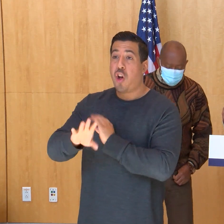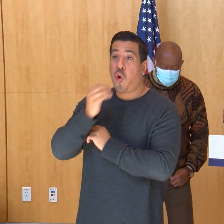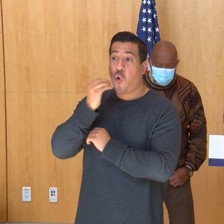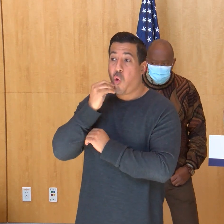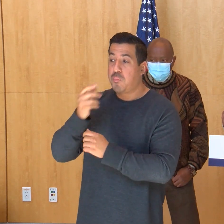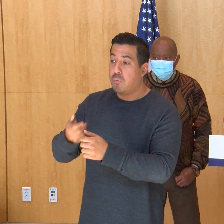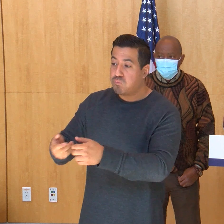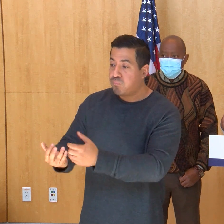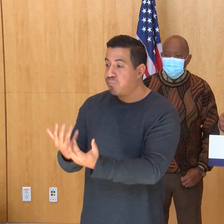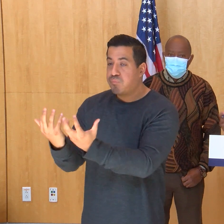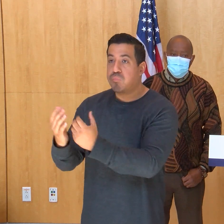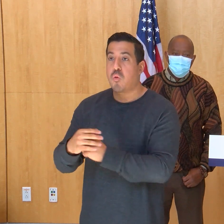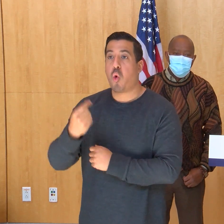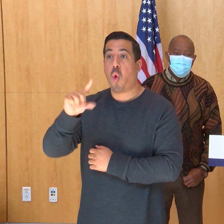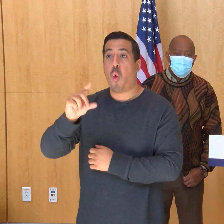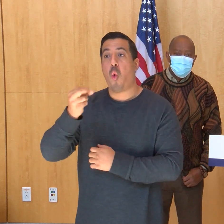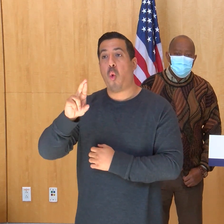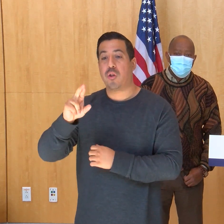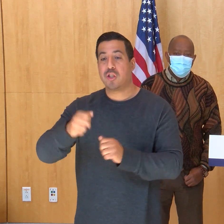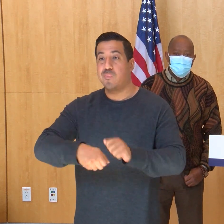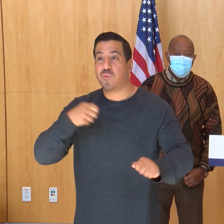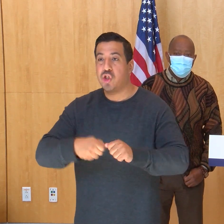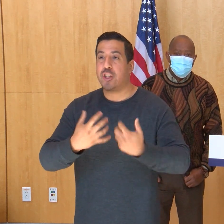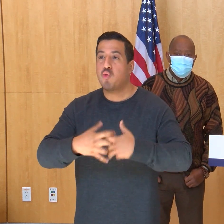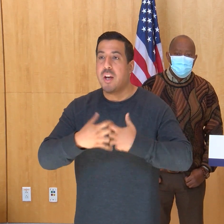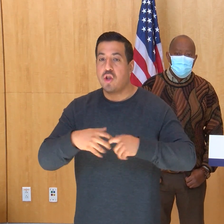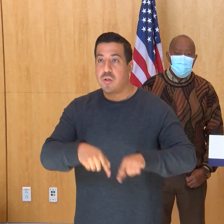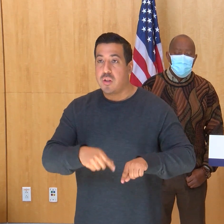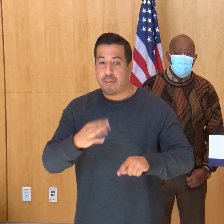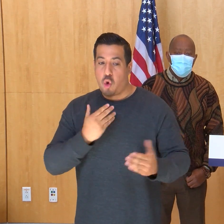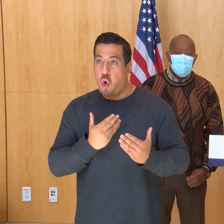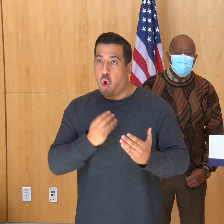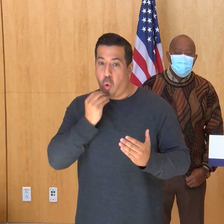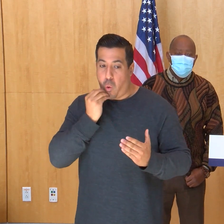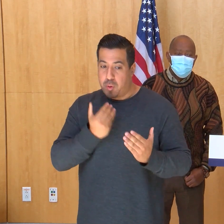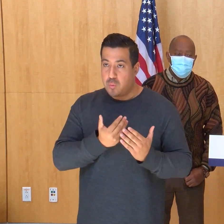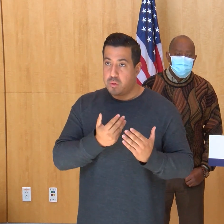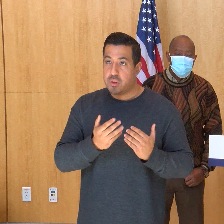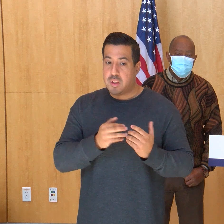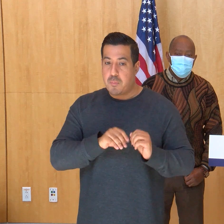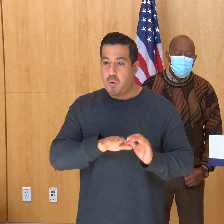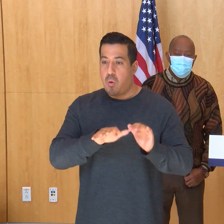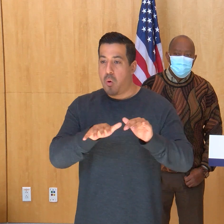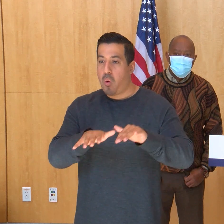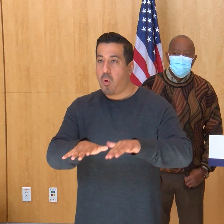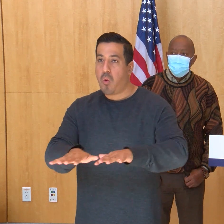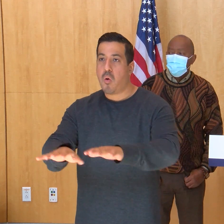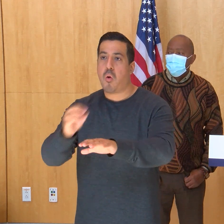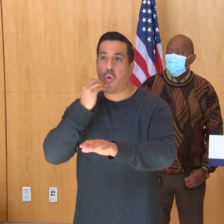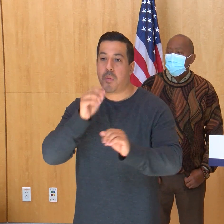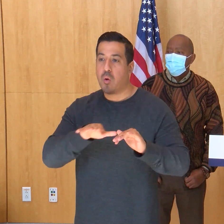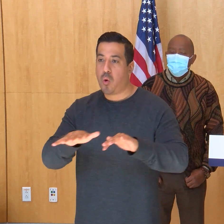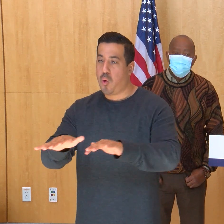using generators that are too close to any openings in your home, You can quickly fill up that space with carbon monoxide.